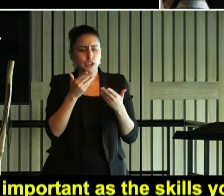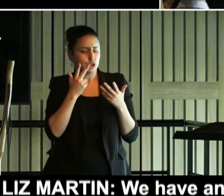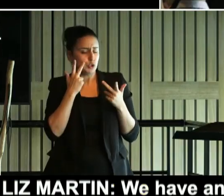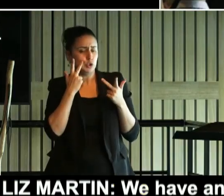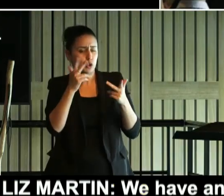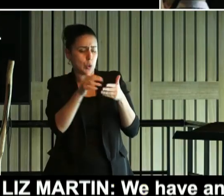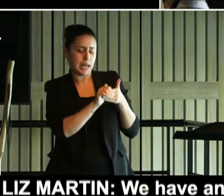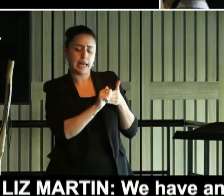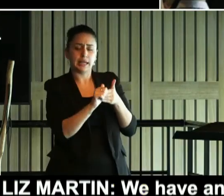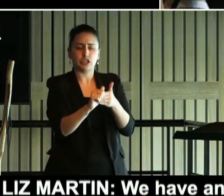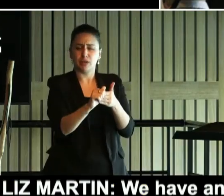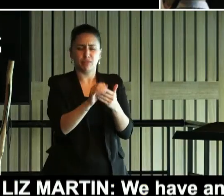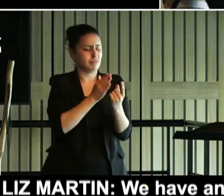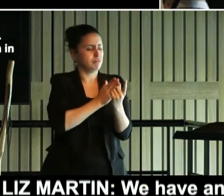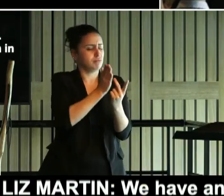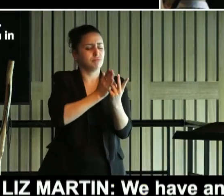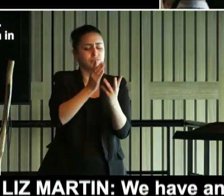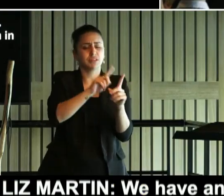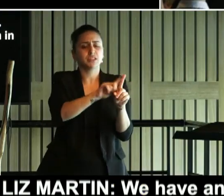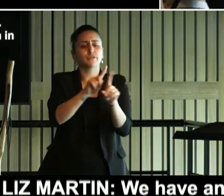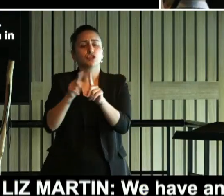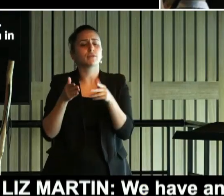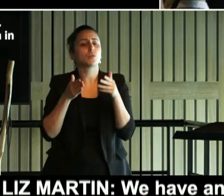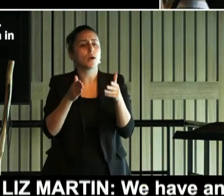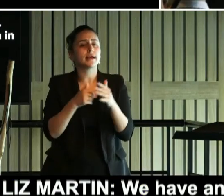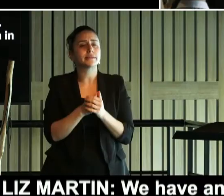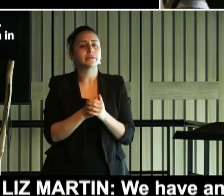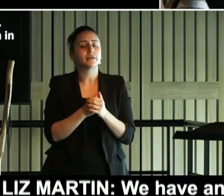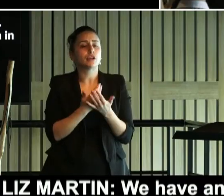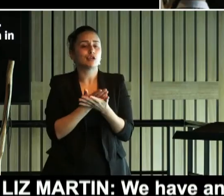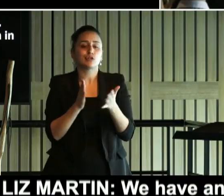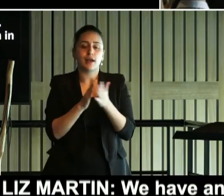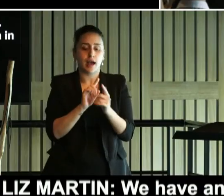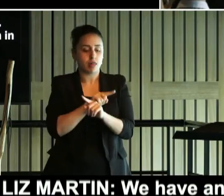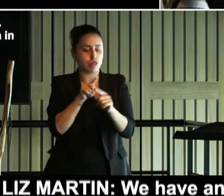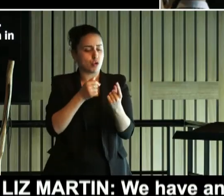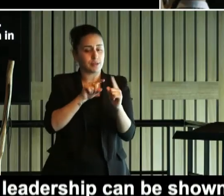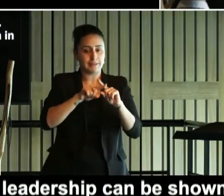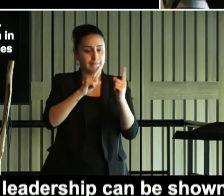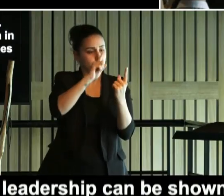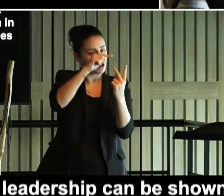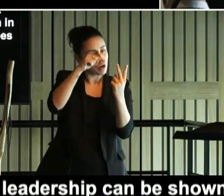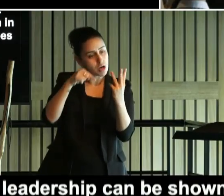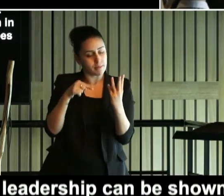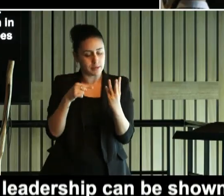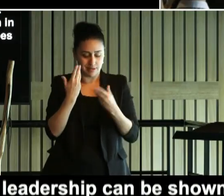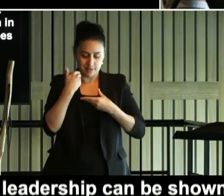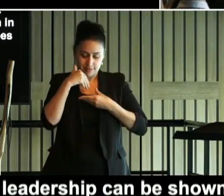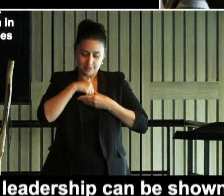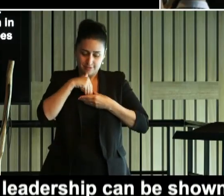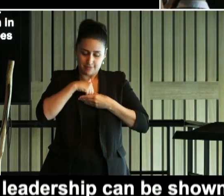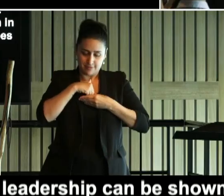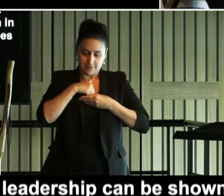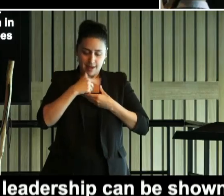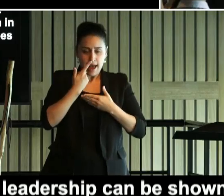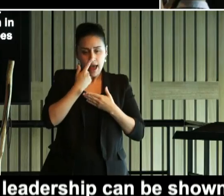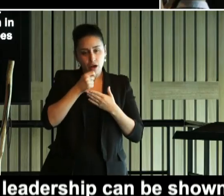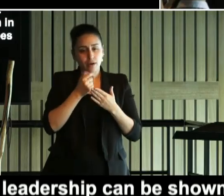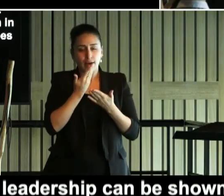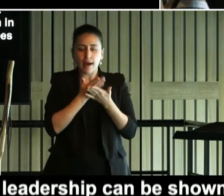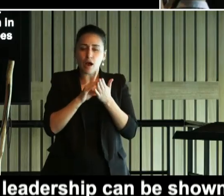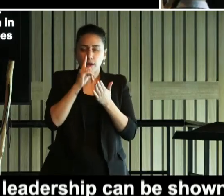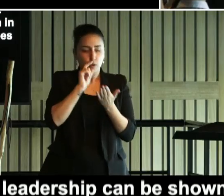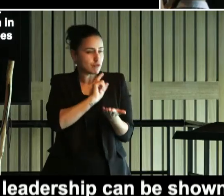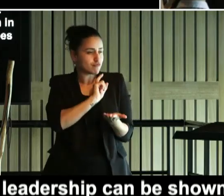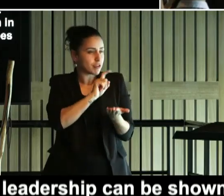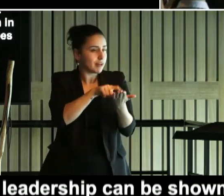different ways. How can the different types of leadership in different people be recognised?